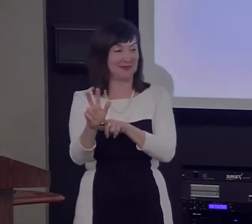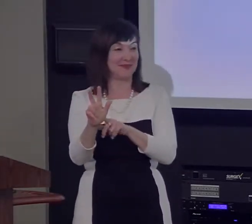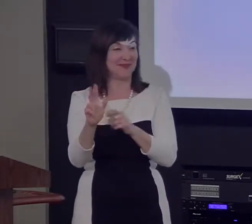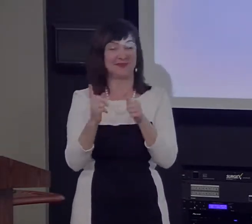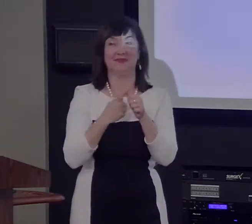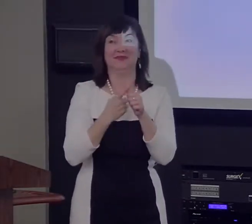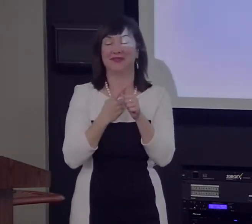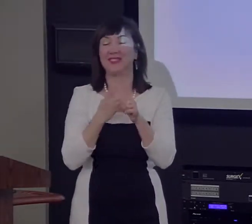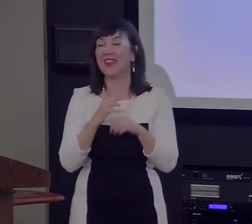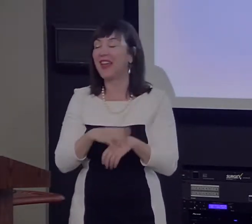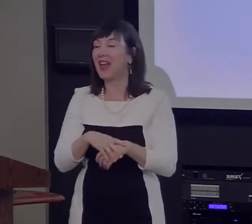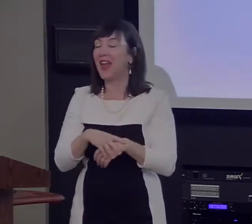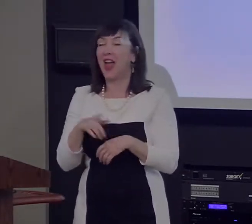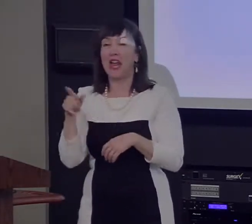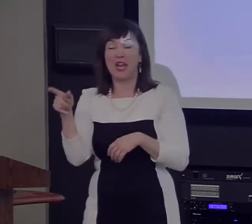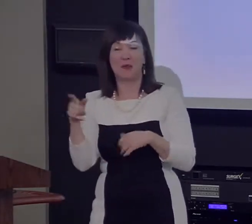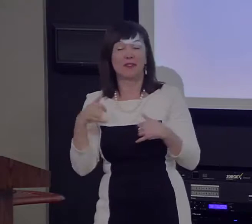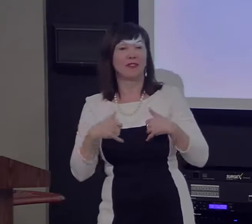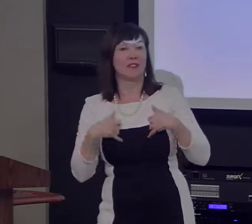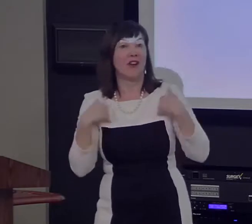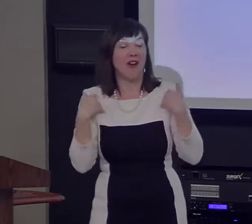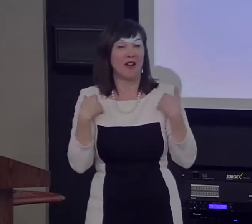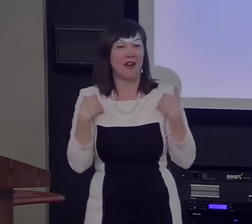in 2003.